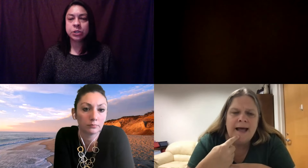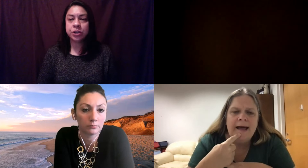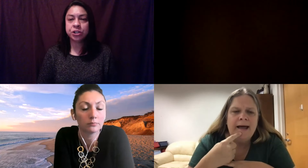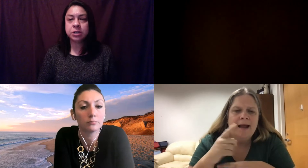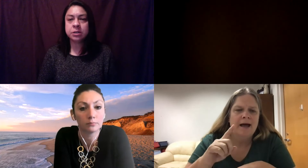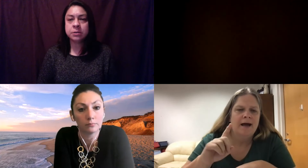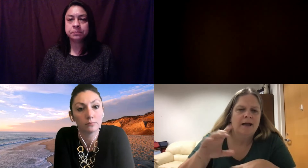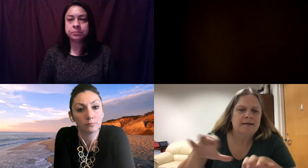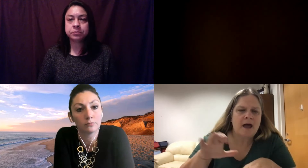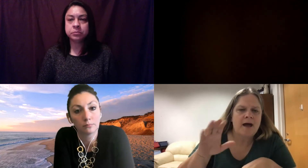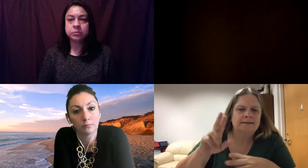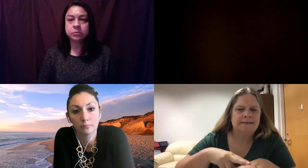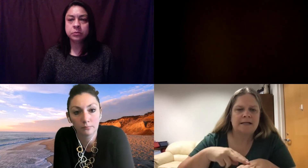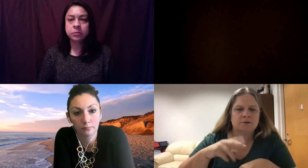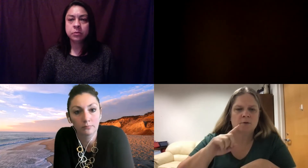Next question.